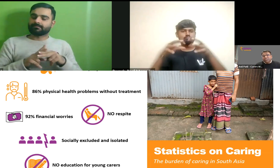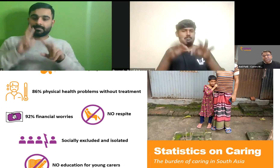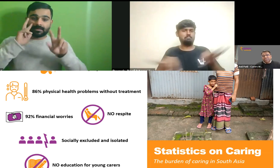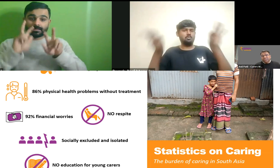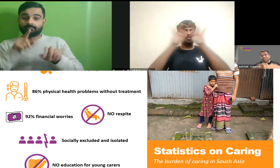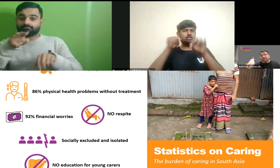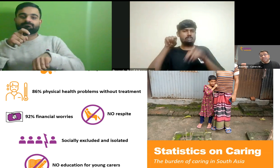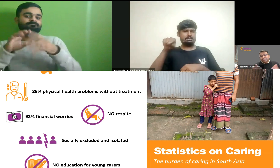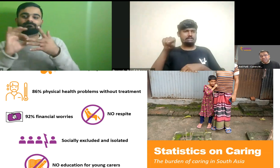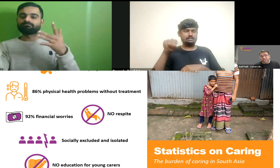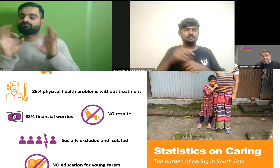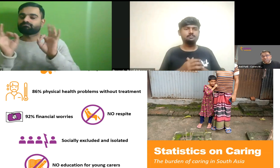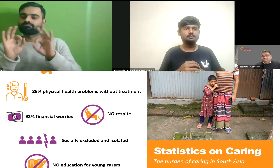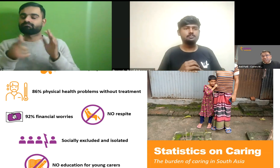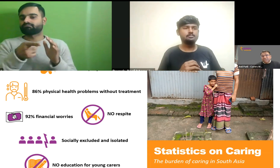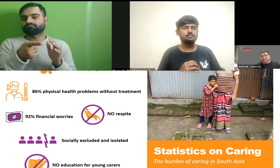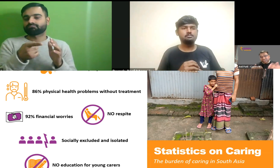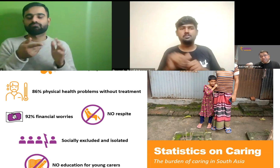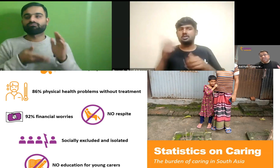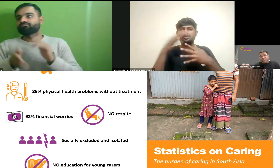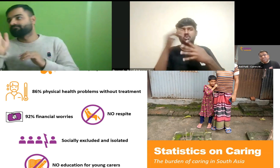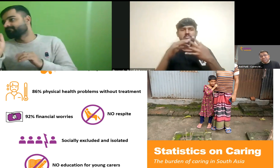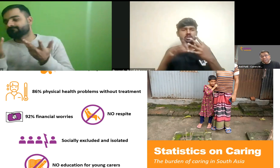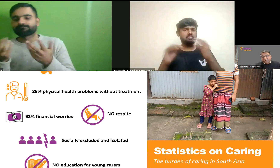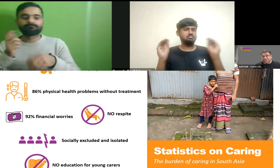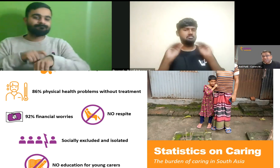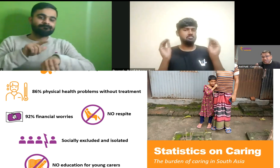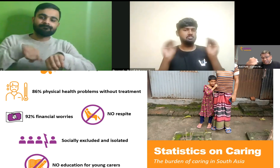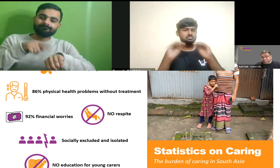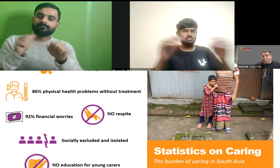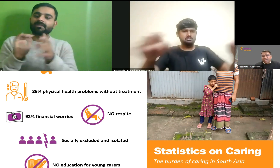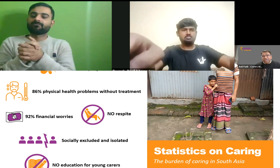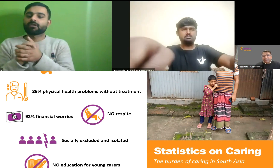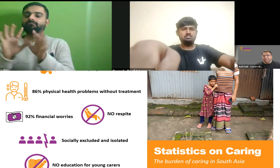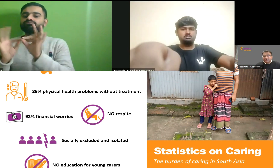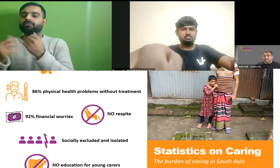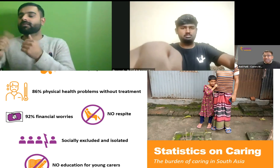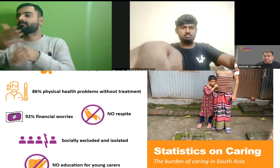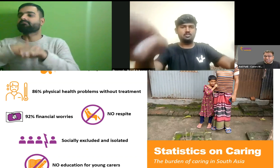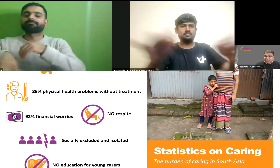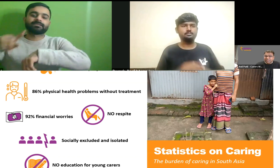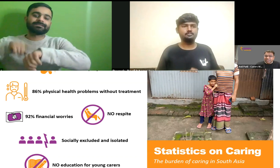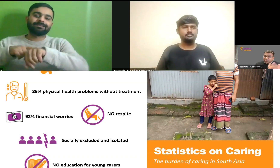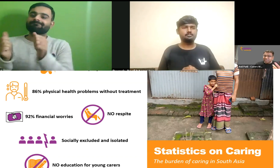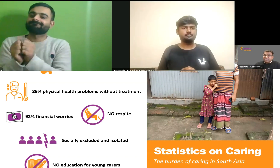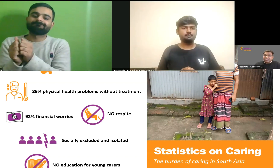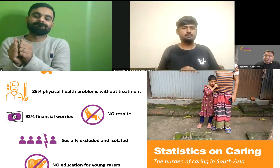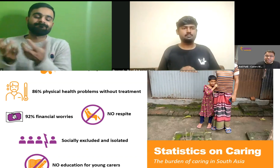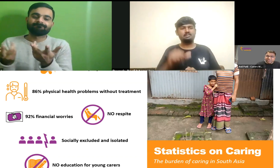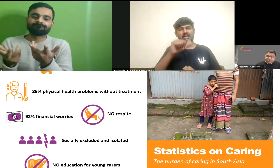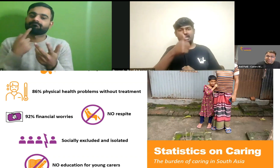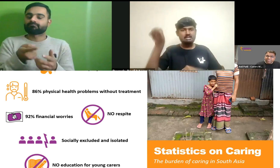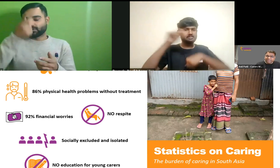have that option. They can't go out and spend time with friends or other family members or relatives. So this